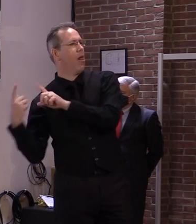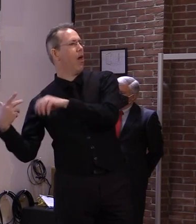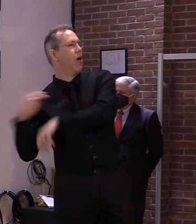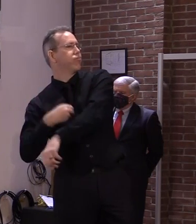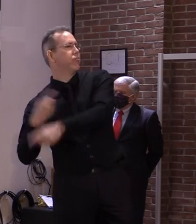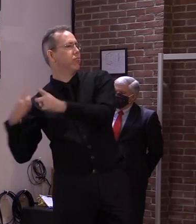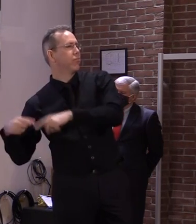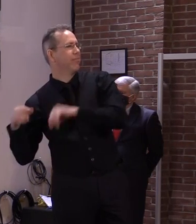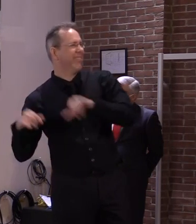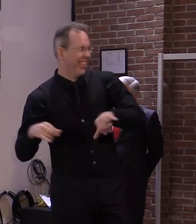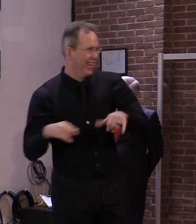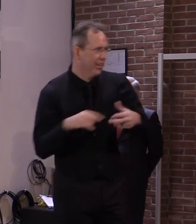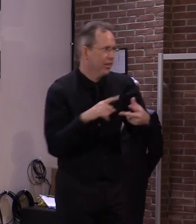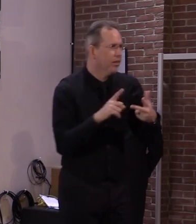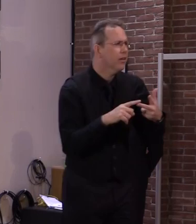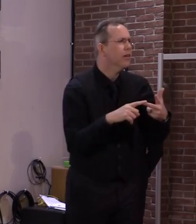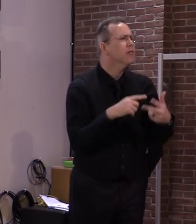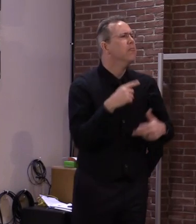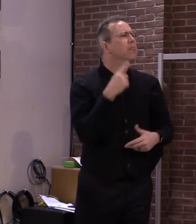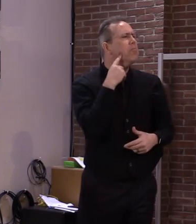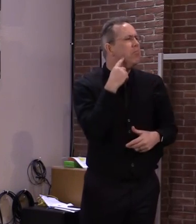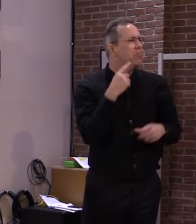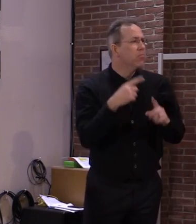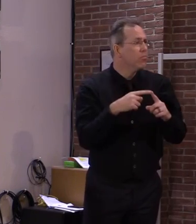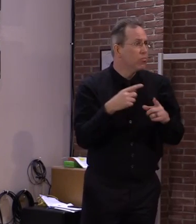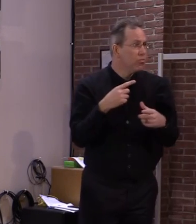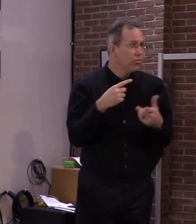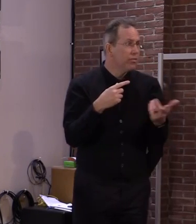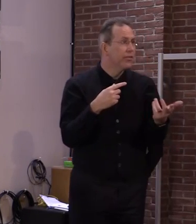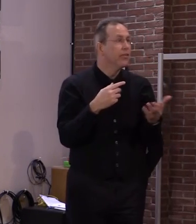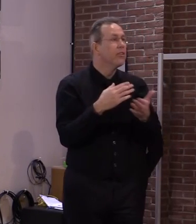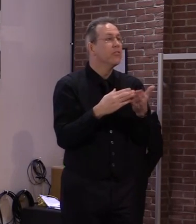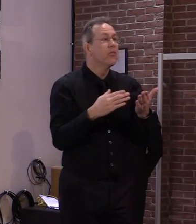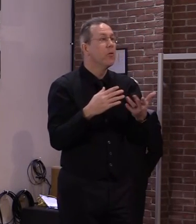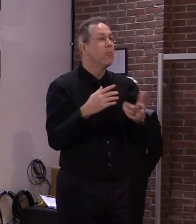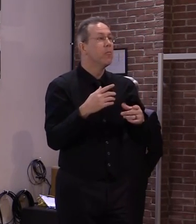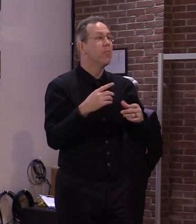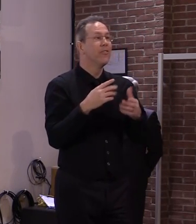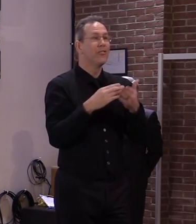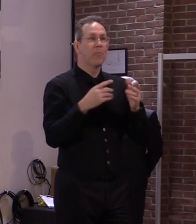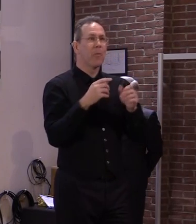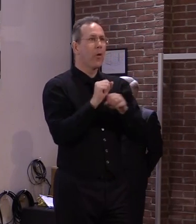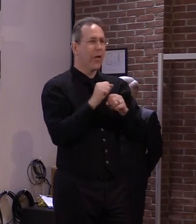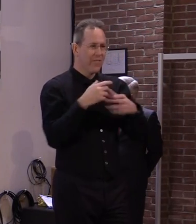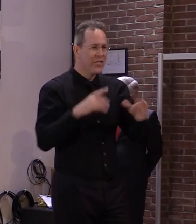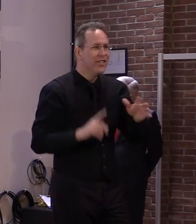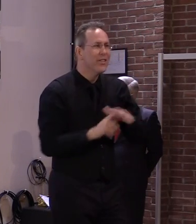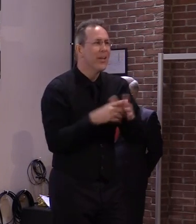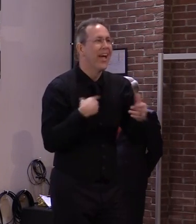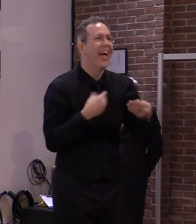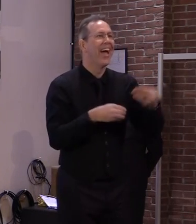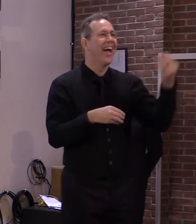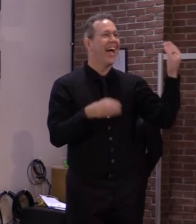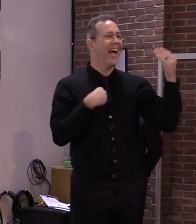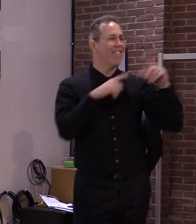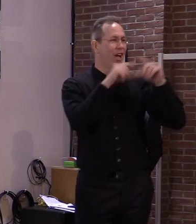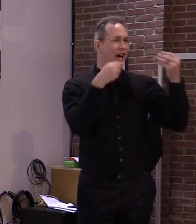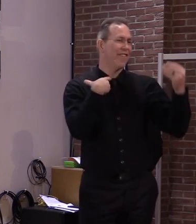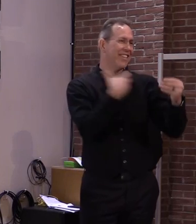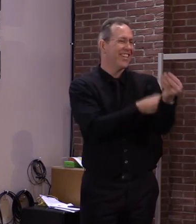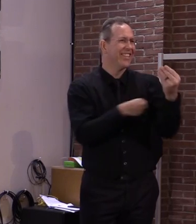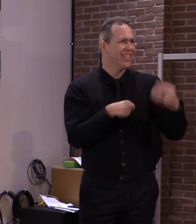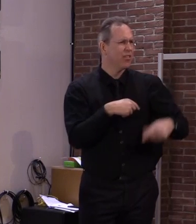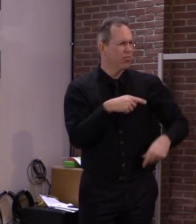dates of her two shots and proudly saying she got her shots. And we're also hearing,